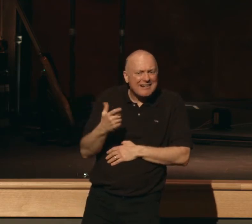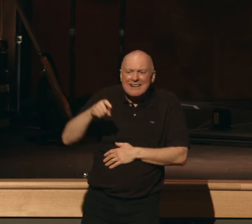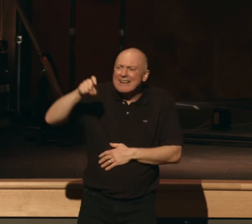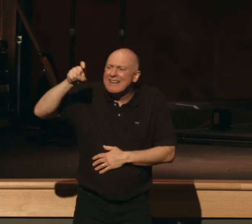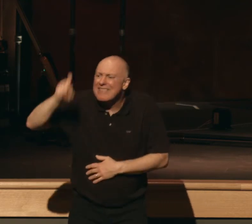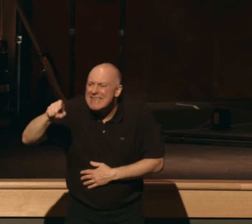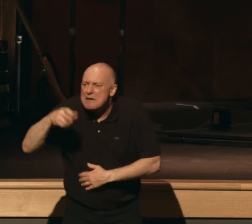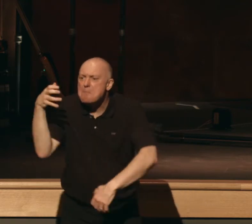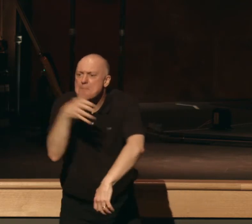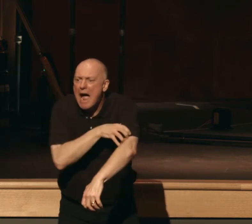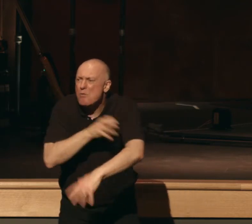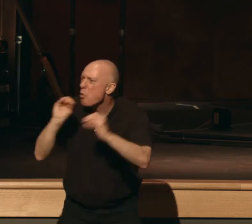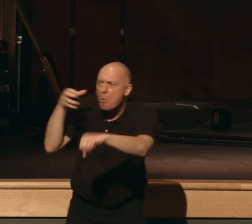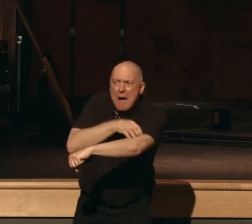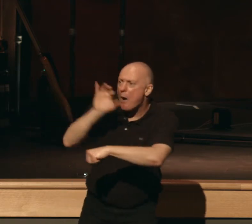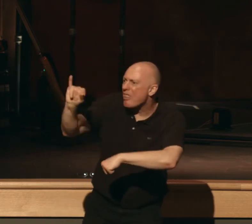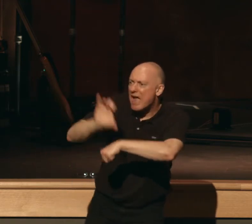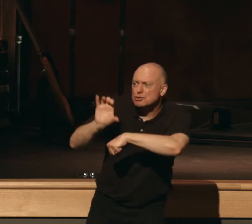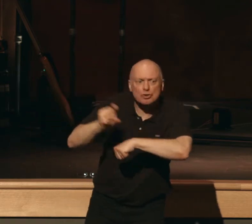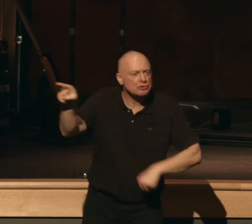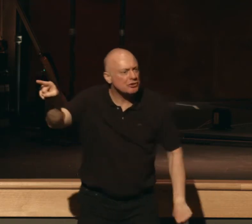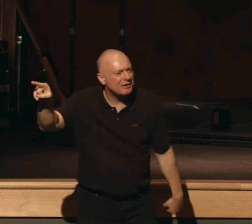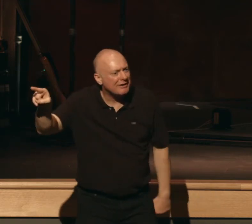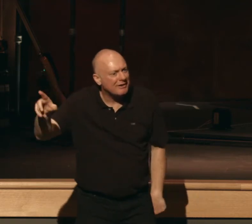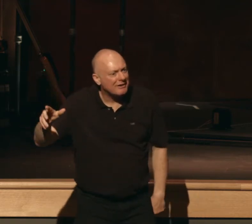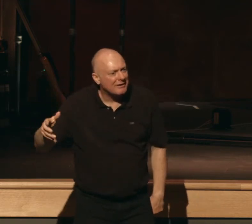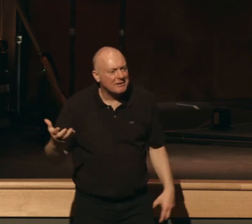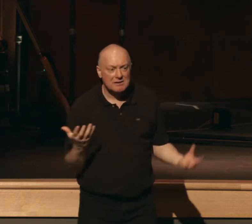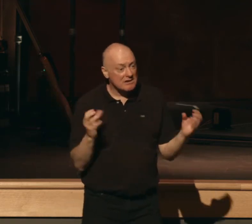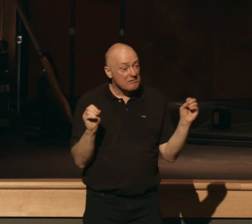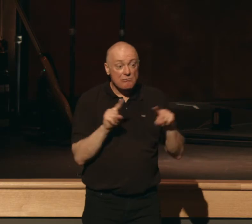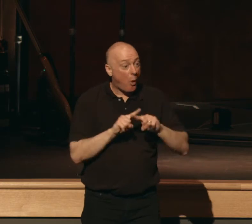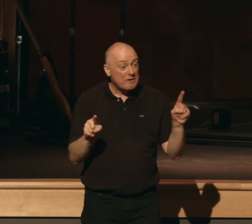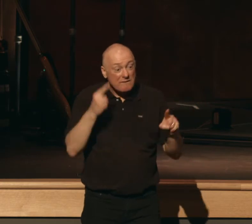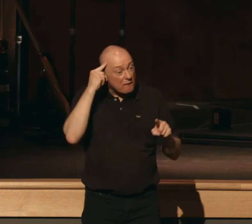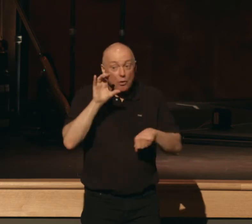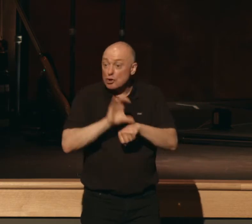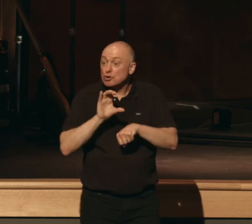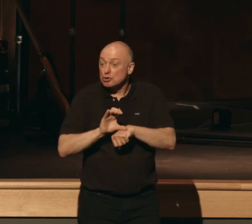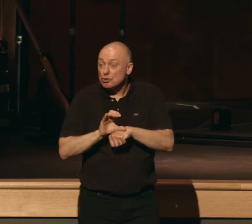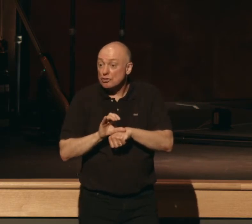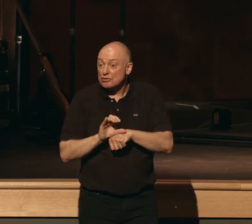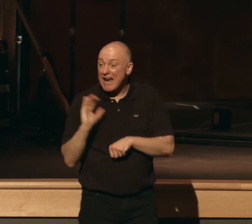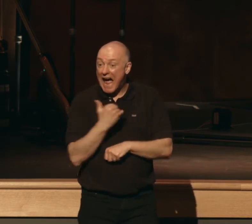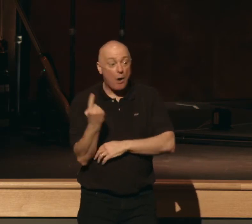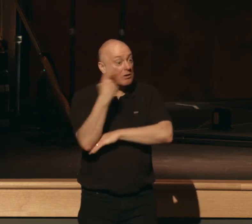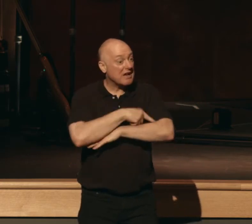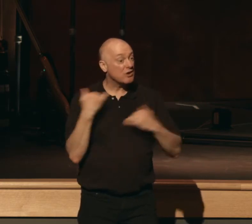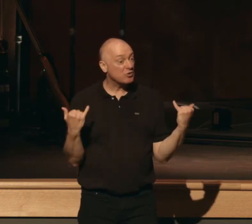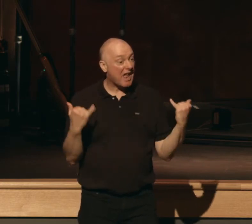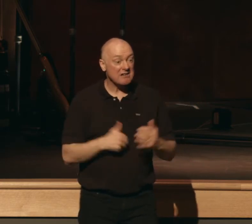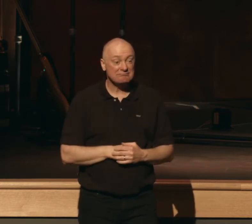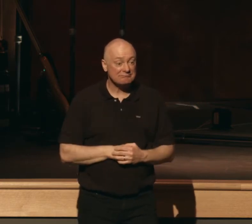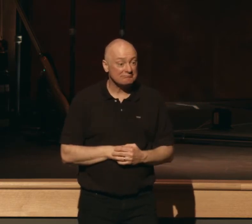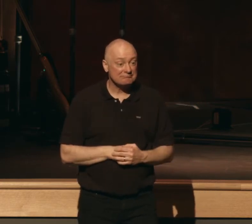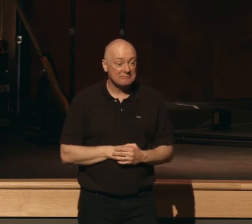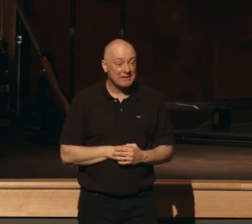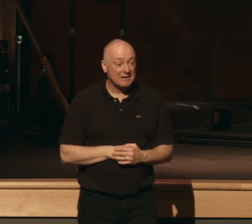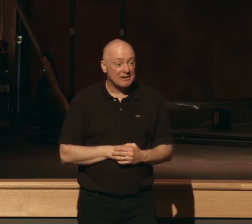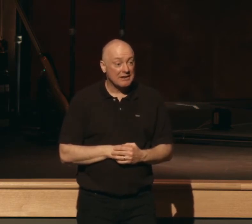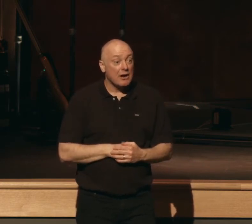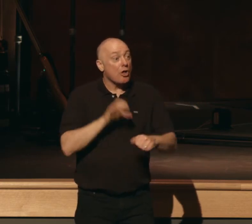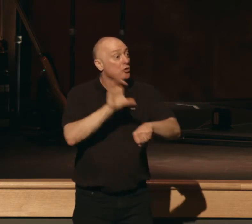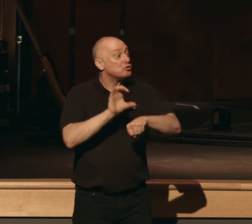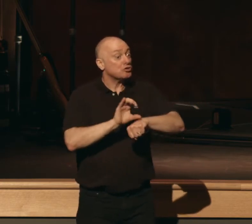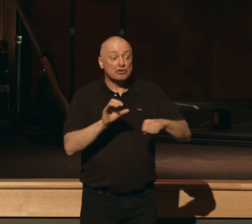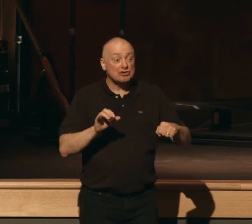need of power. And it's certainly no different for the church in our day. The church